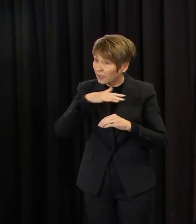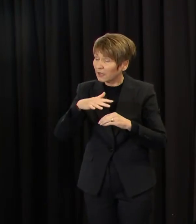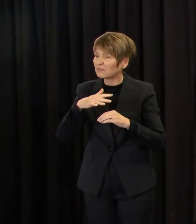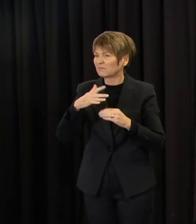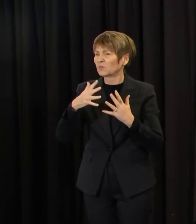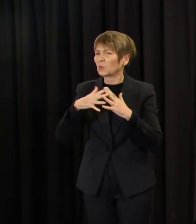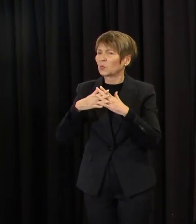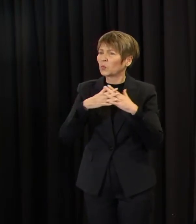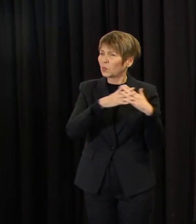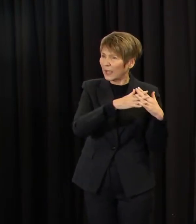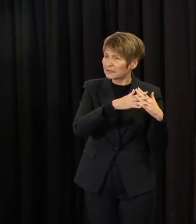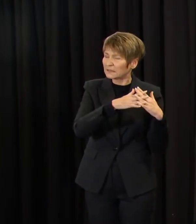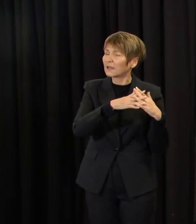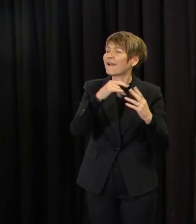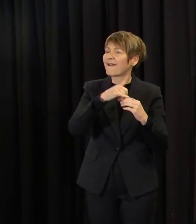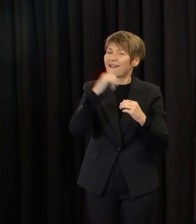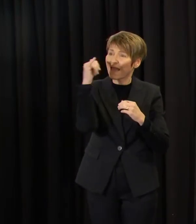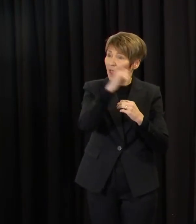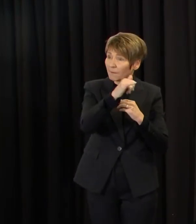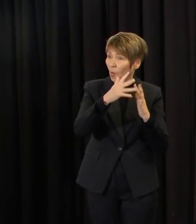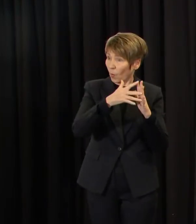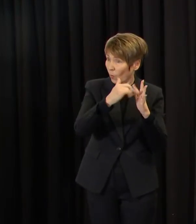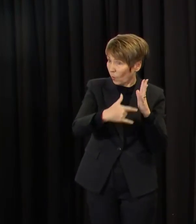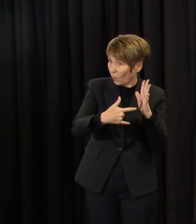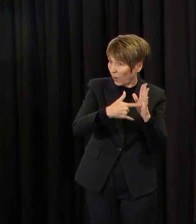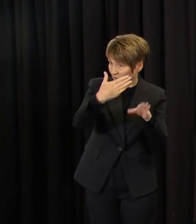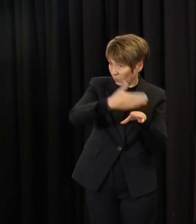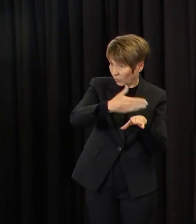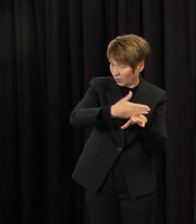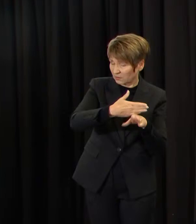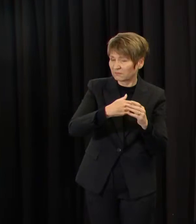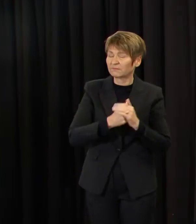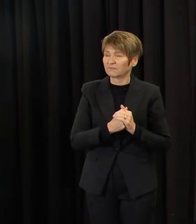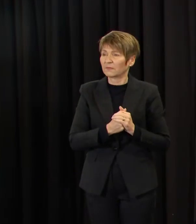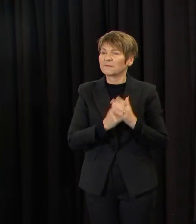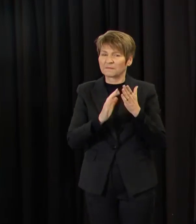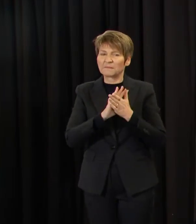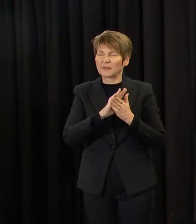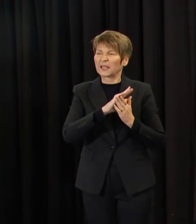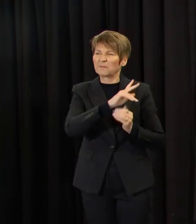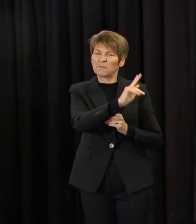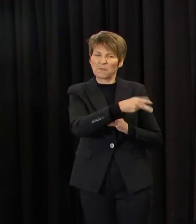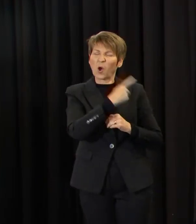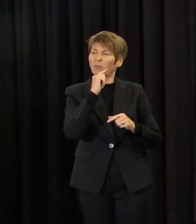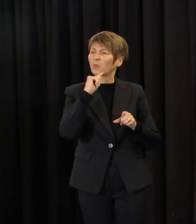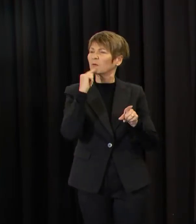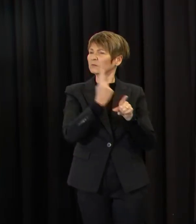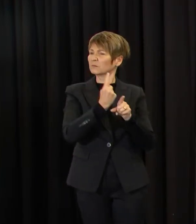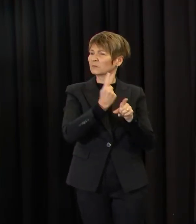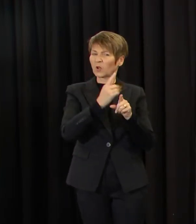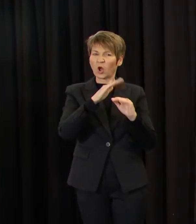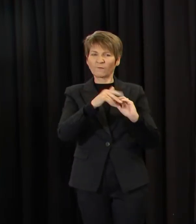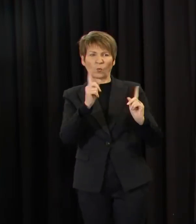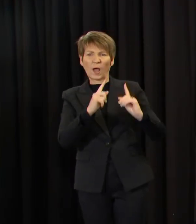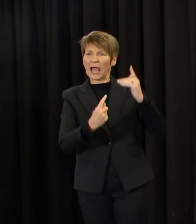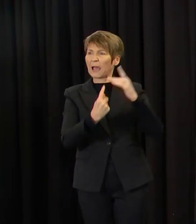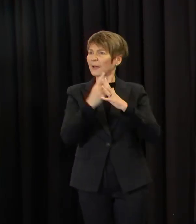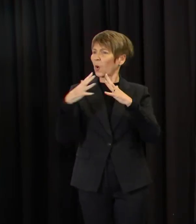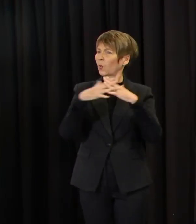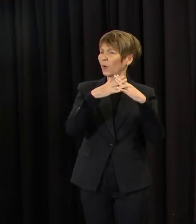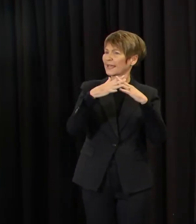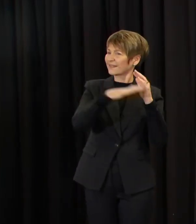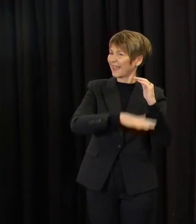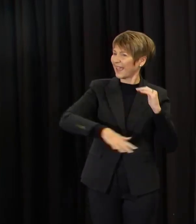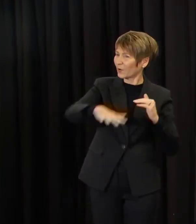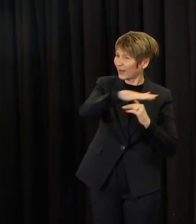in Airport West, and Nathan and Dr Hussain are going to speak to us about their experience in recent times, and they're going